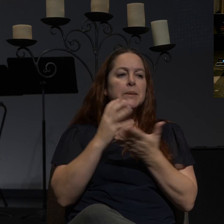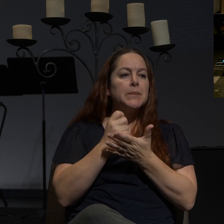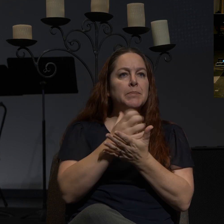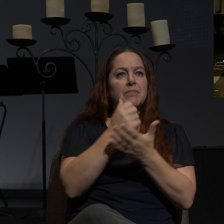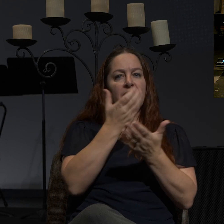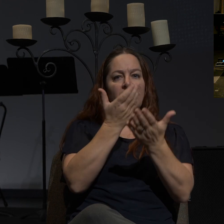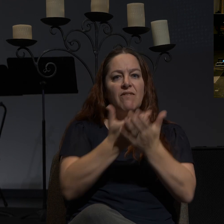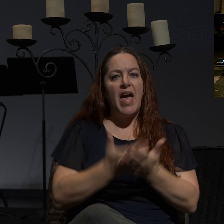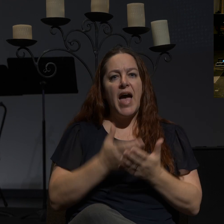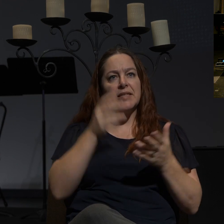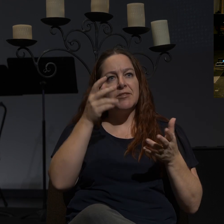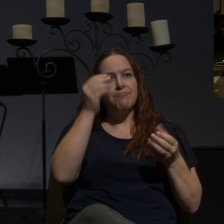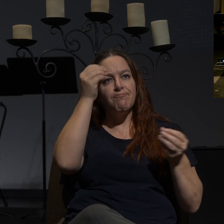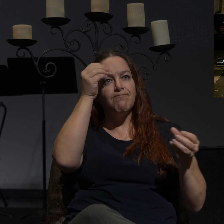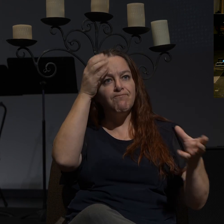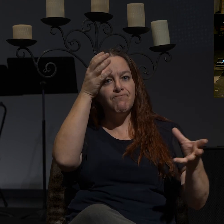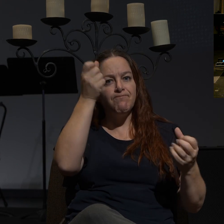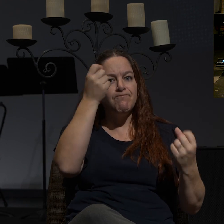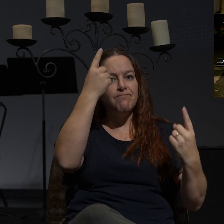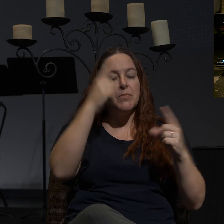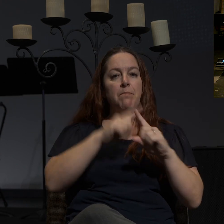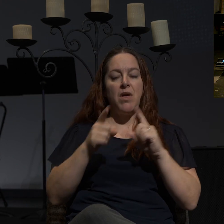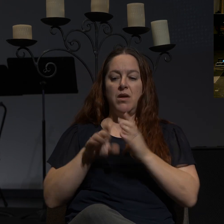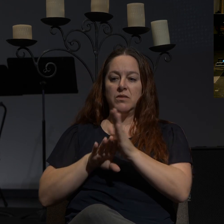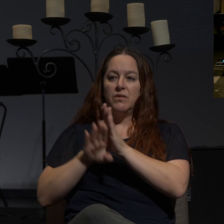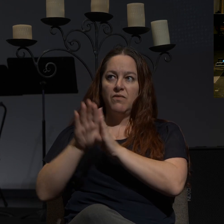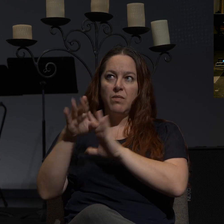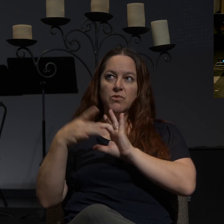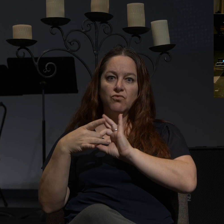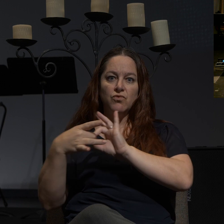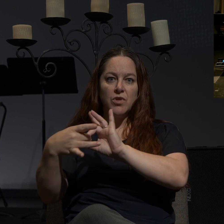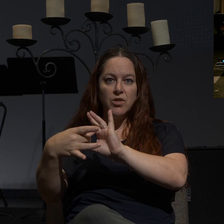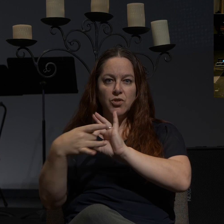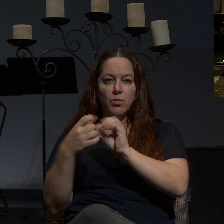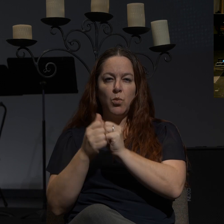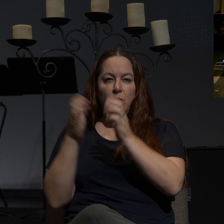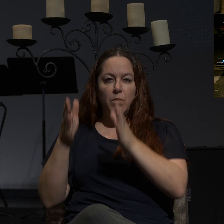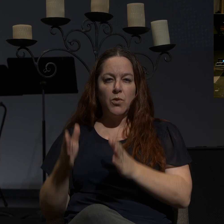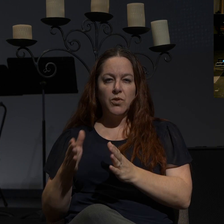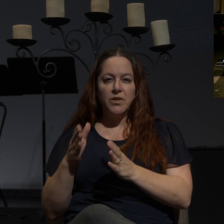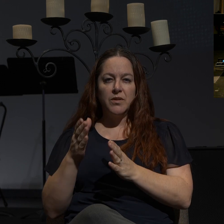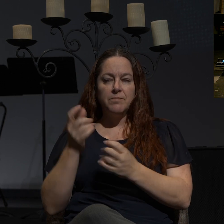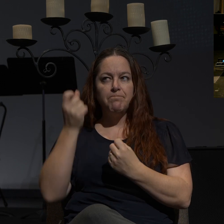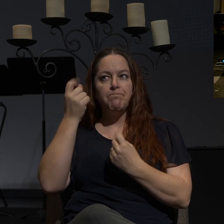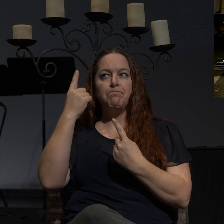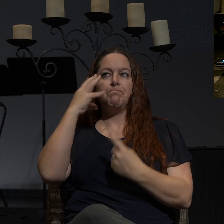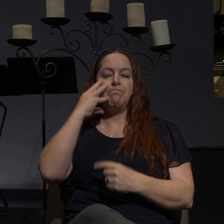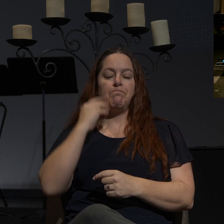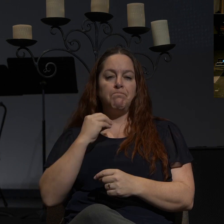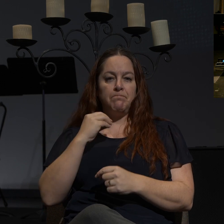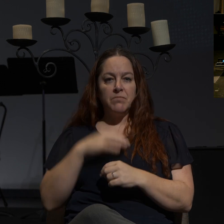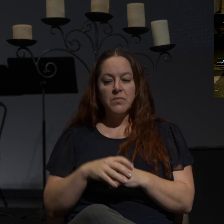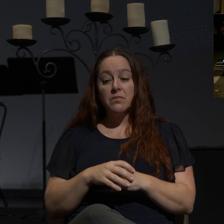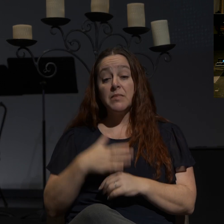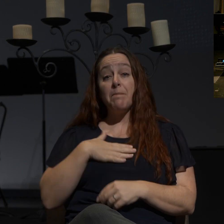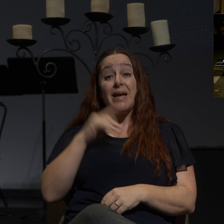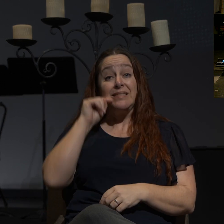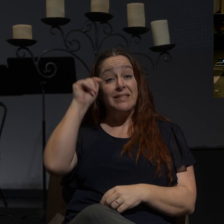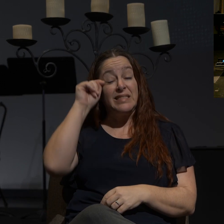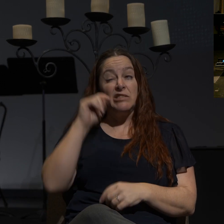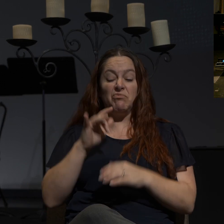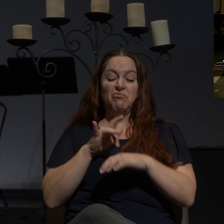facts about something. It's developing relationship with someone. In my teens and